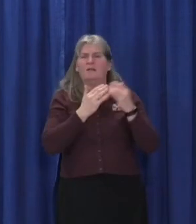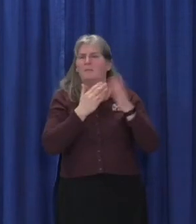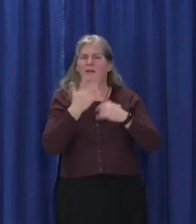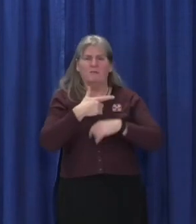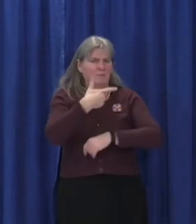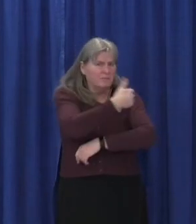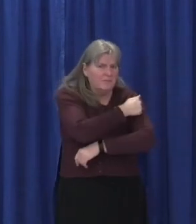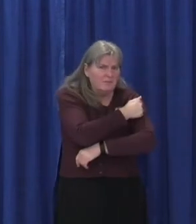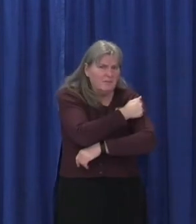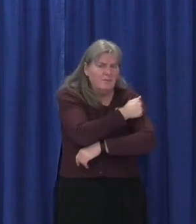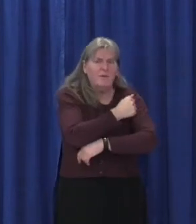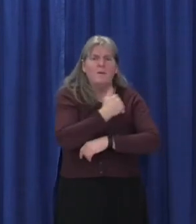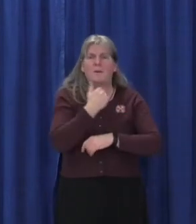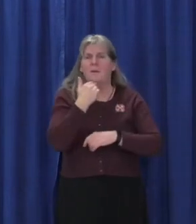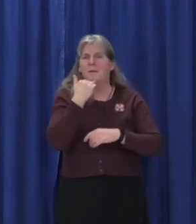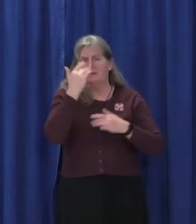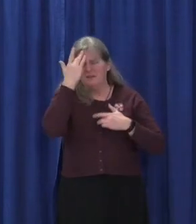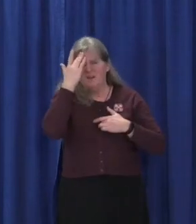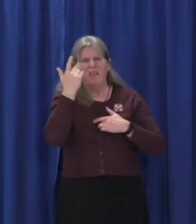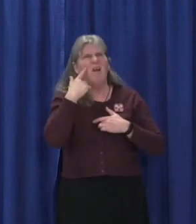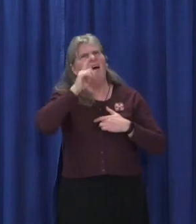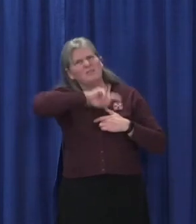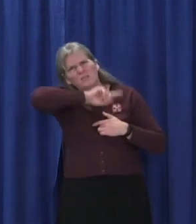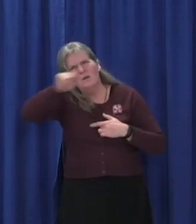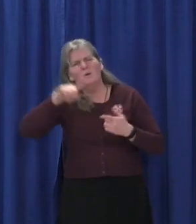you really think you need to go to work today.